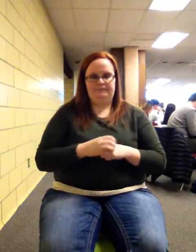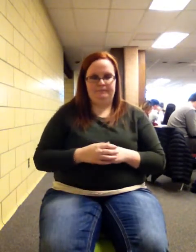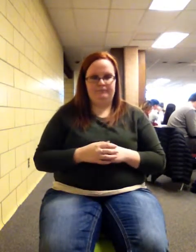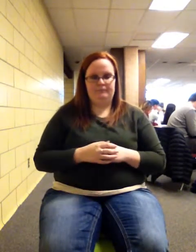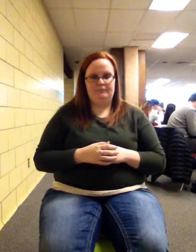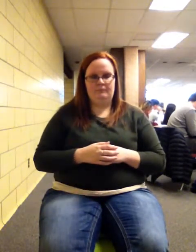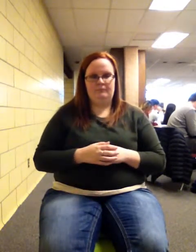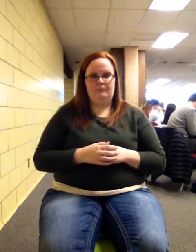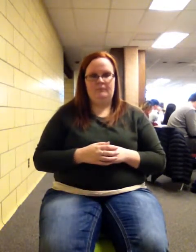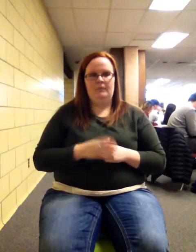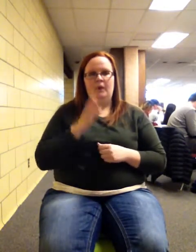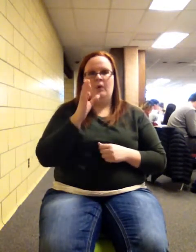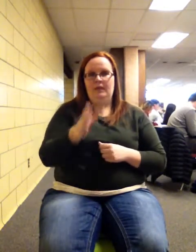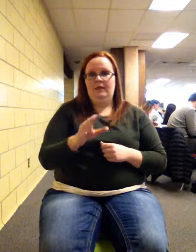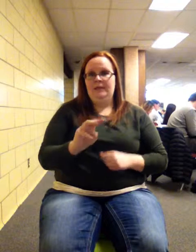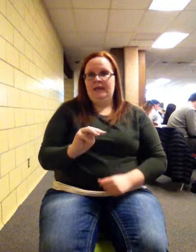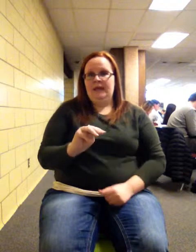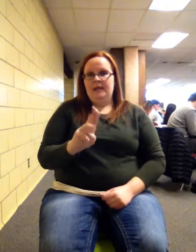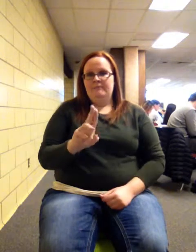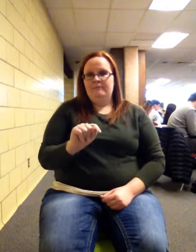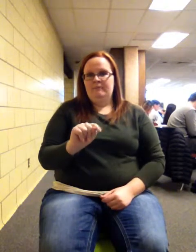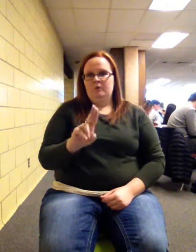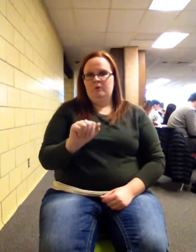would be a mutual fund.